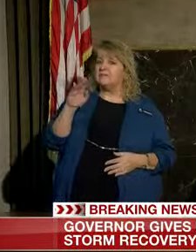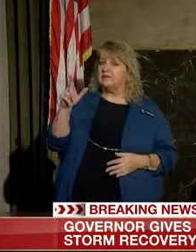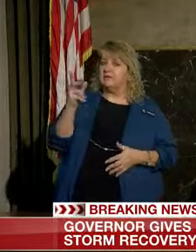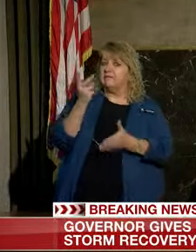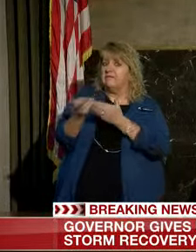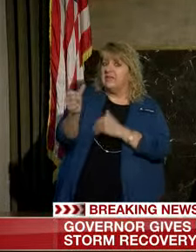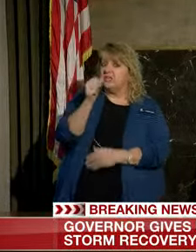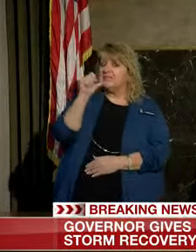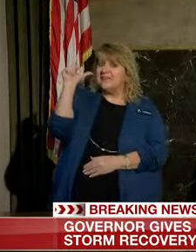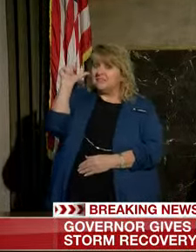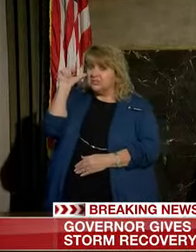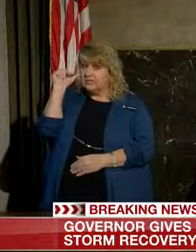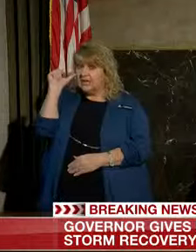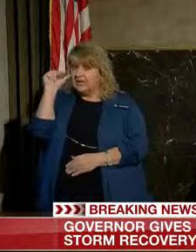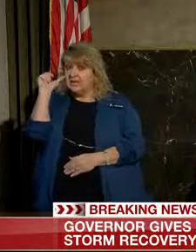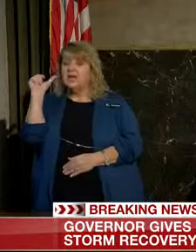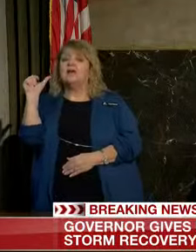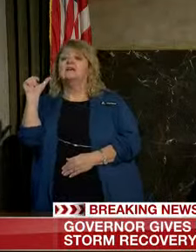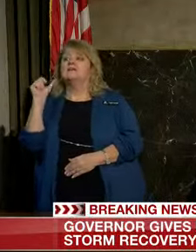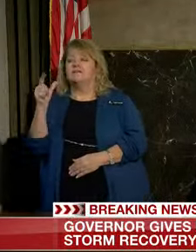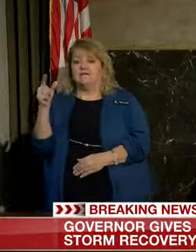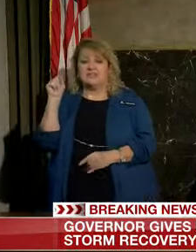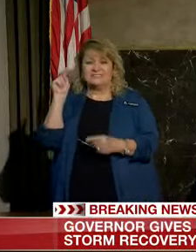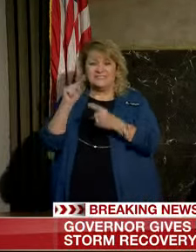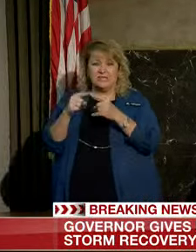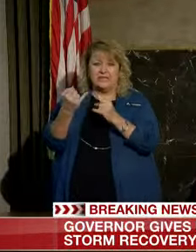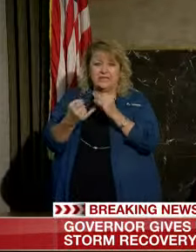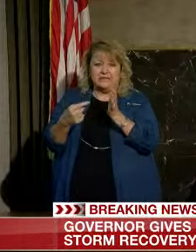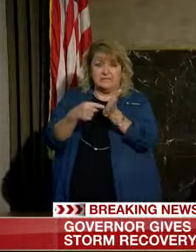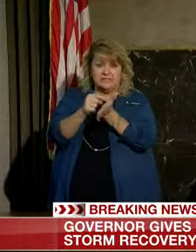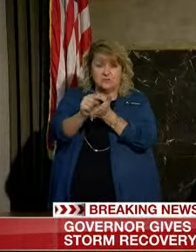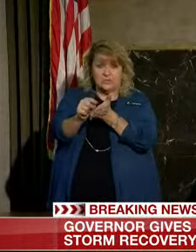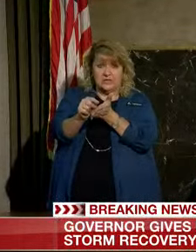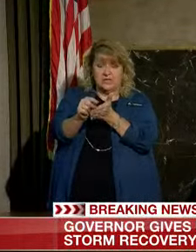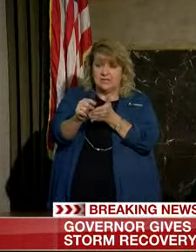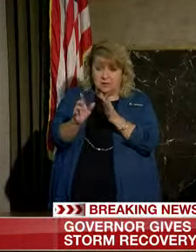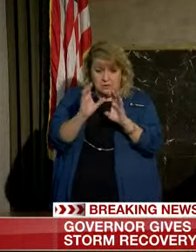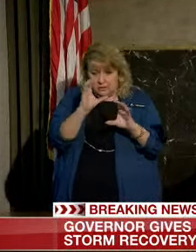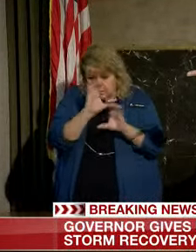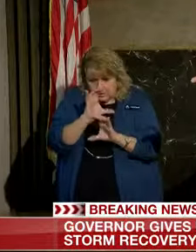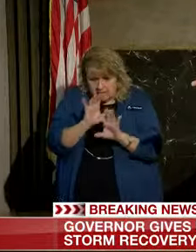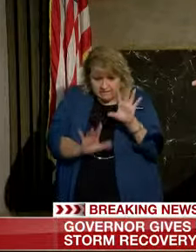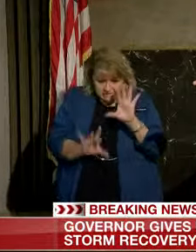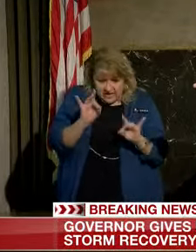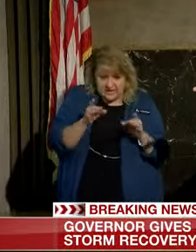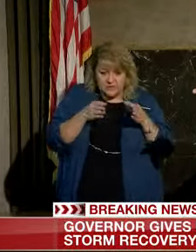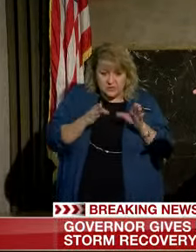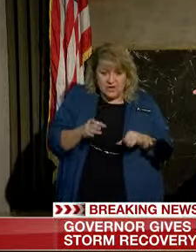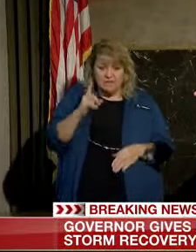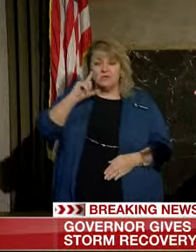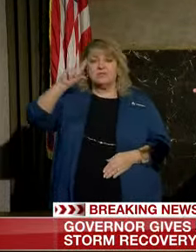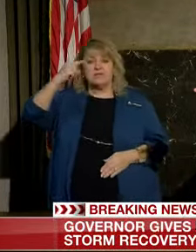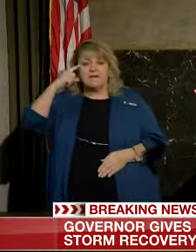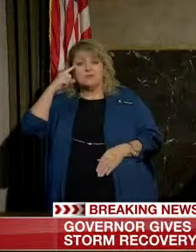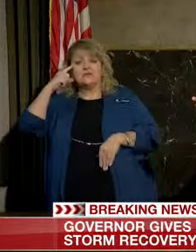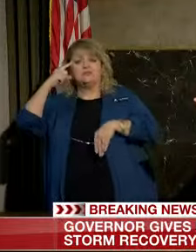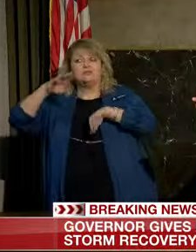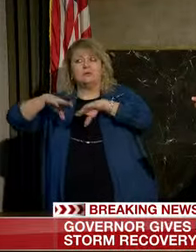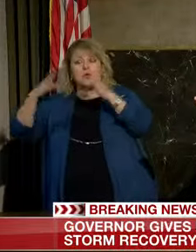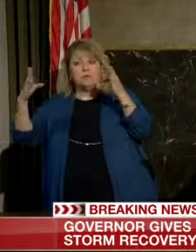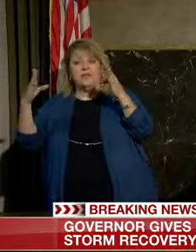that between now and the end of the week, they would find a way to pass an instrument to keep the government open and that would contain